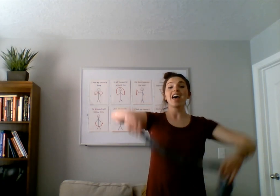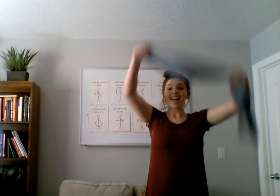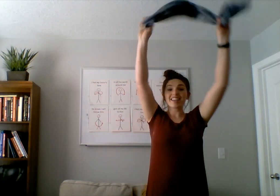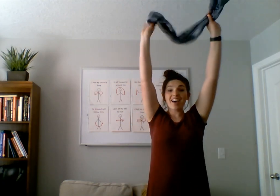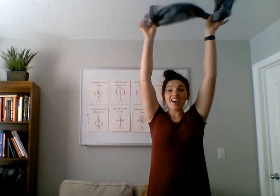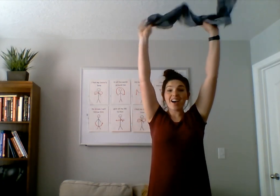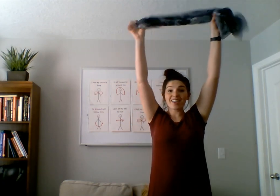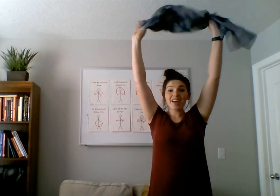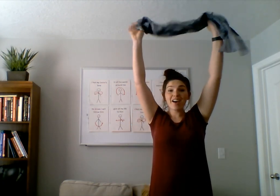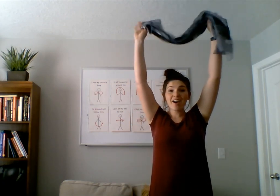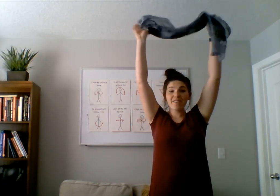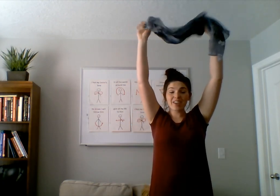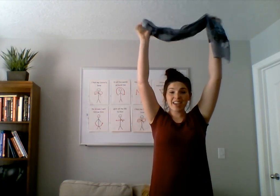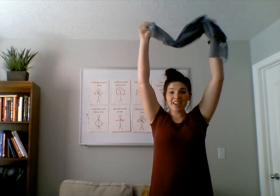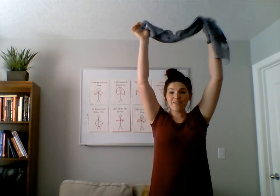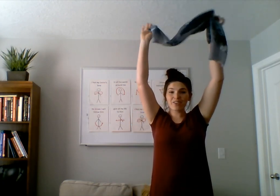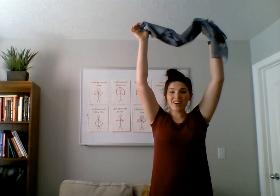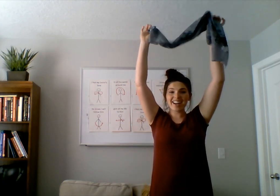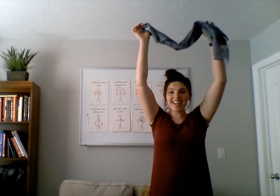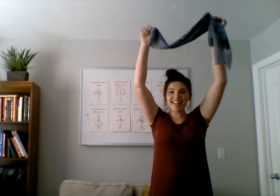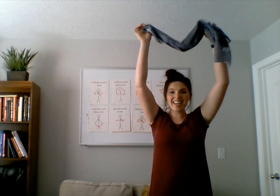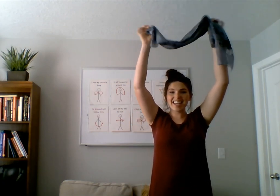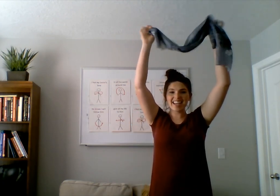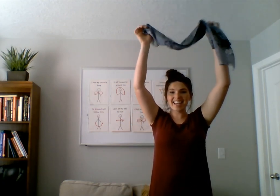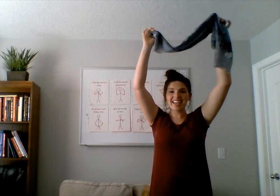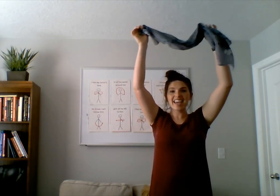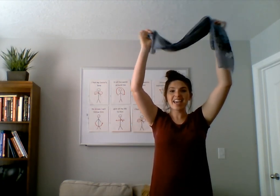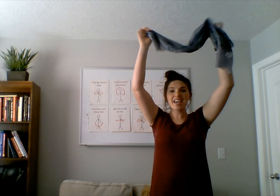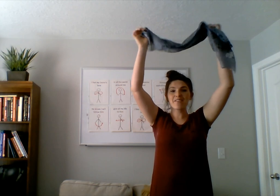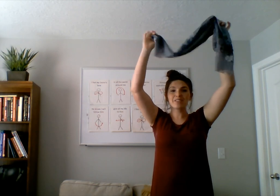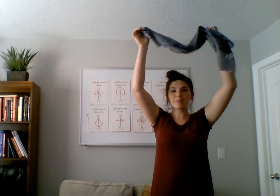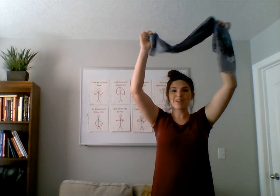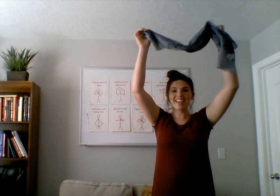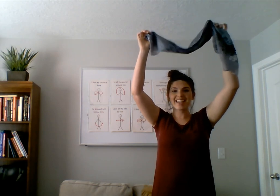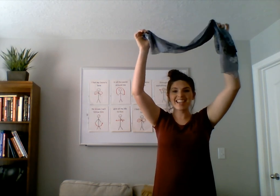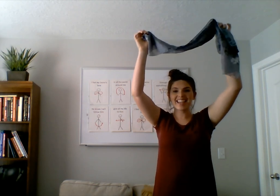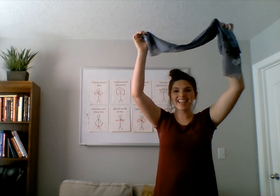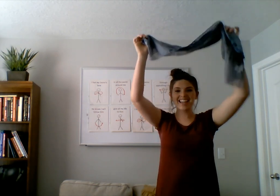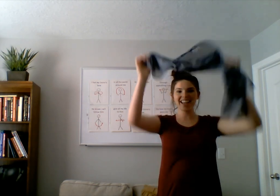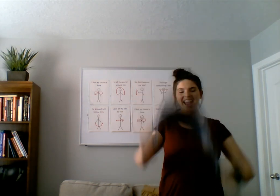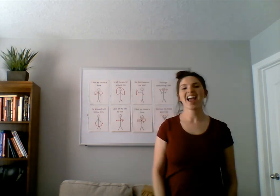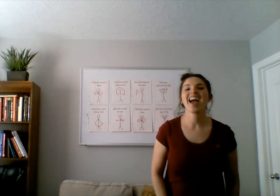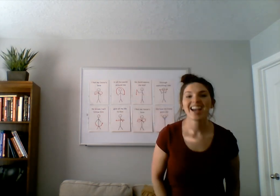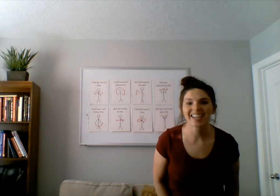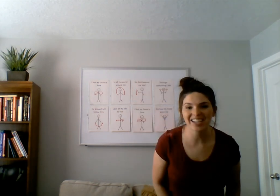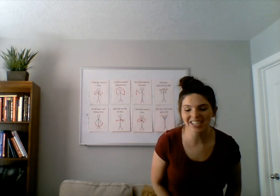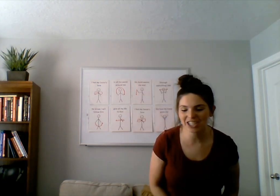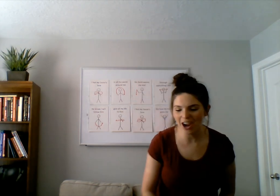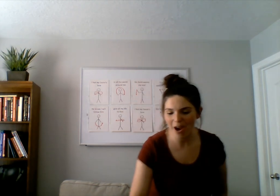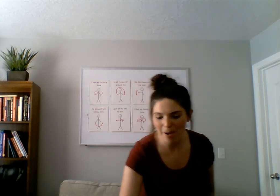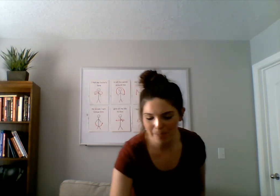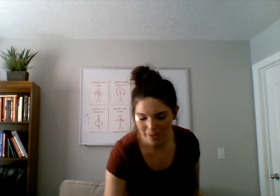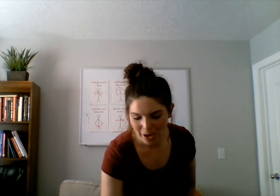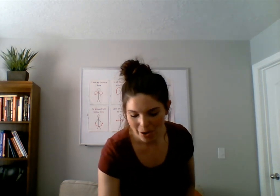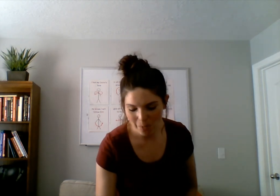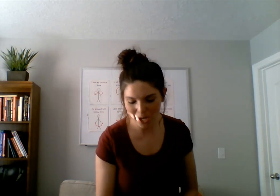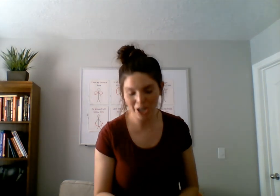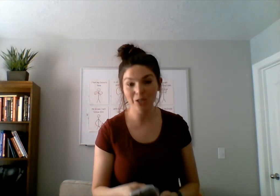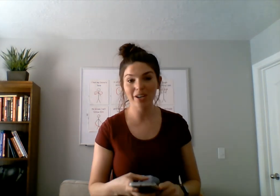The love he freely gives me. Good job! We're going to do it